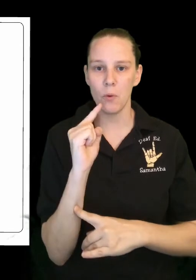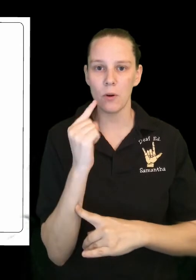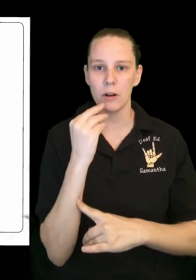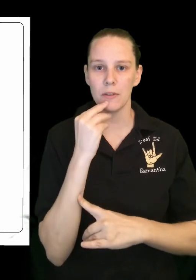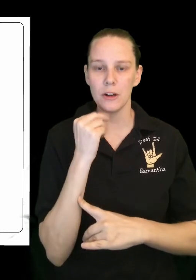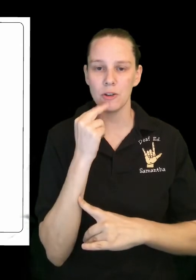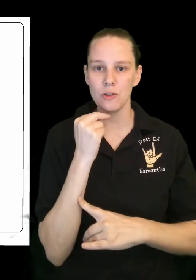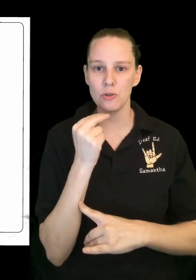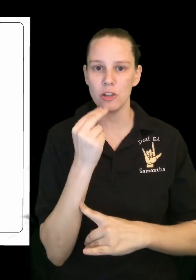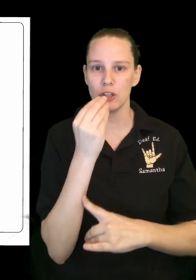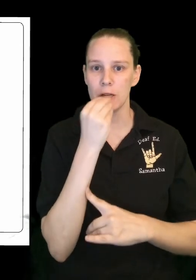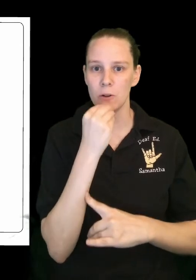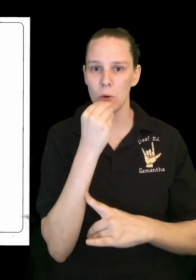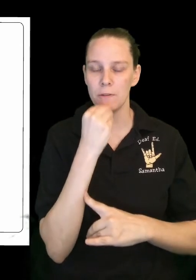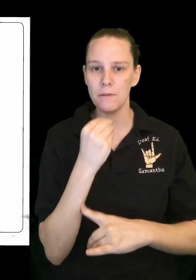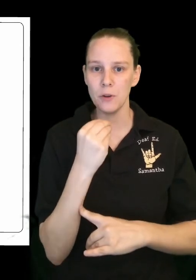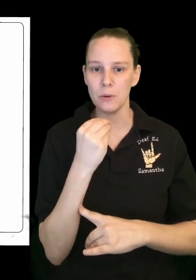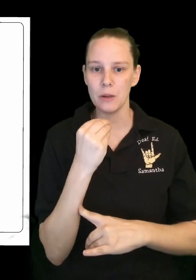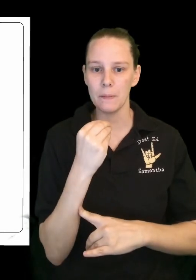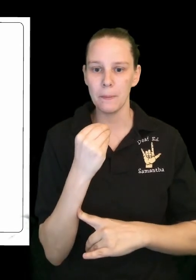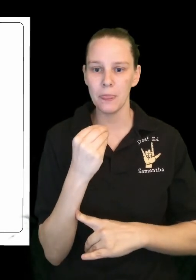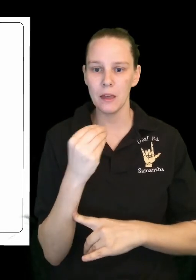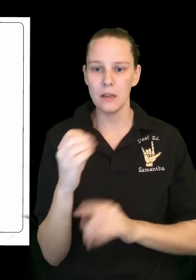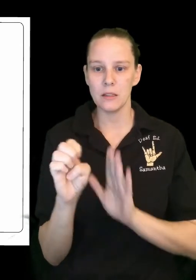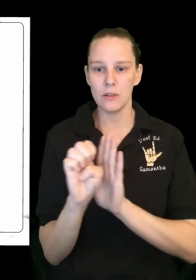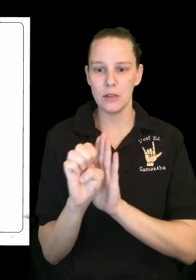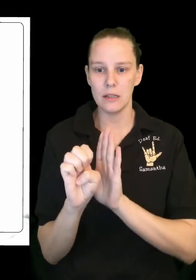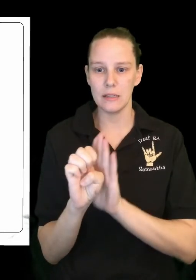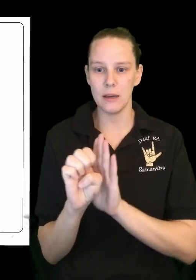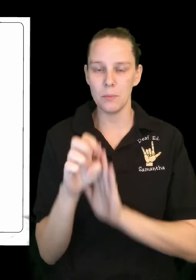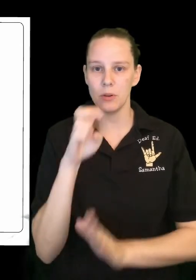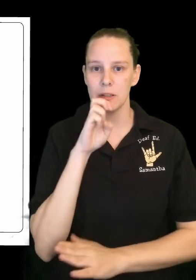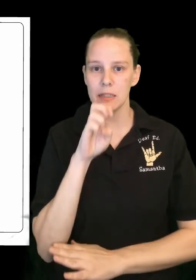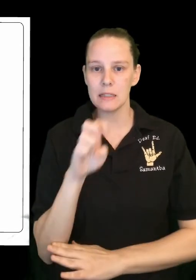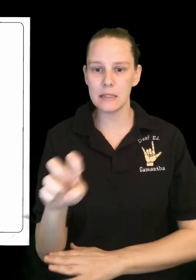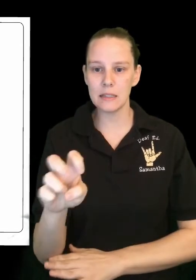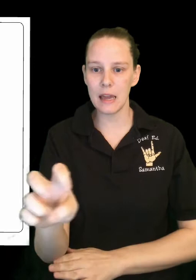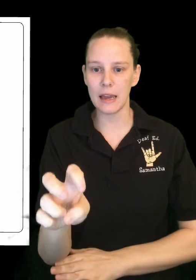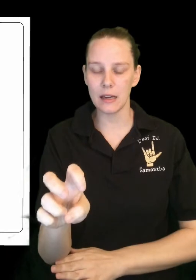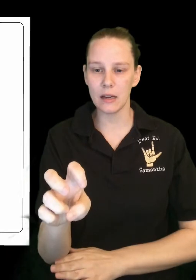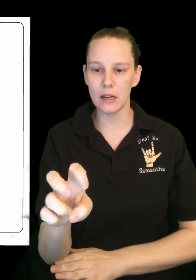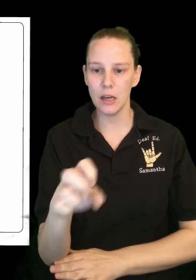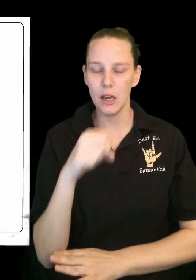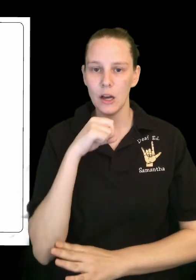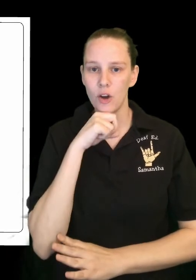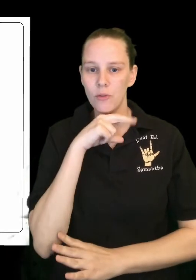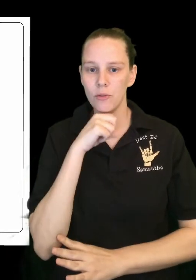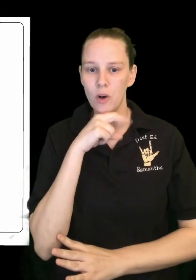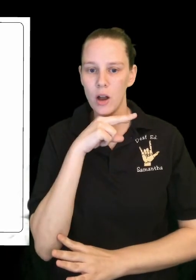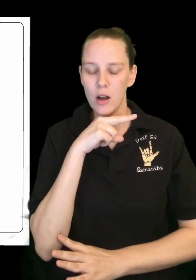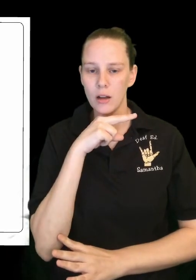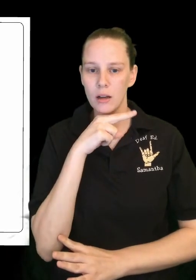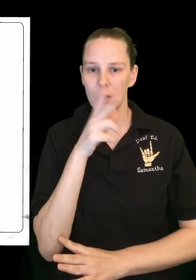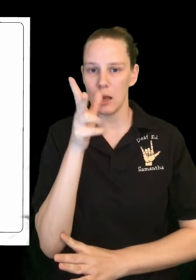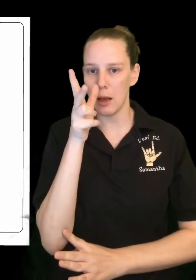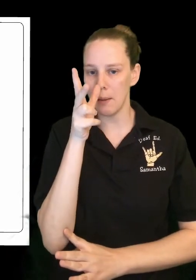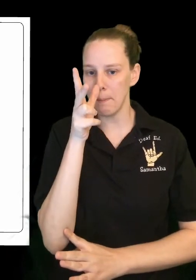for their nutrition or food. So an example is a snake, a frog, a